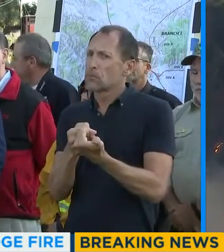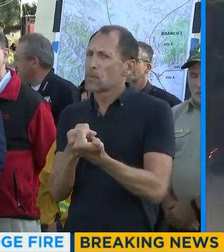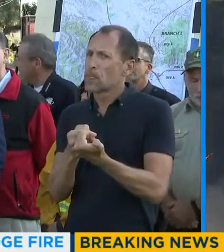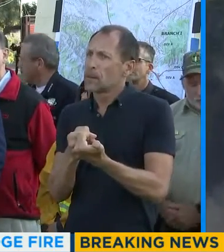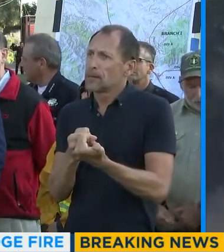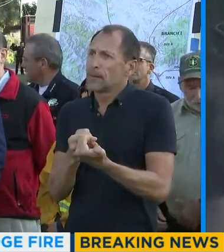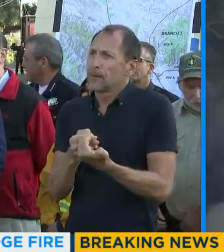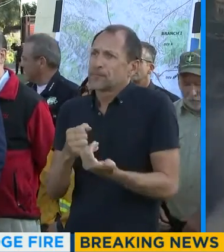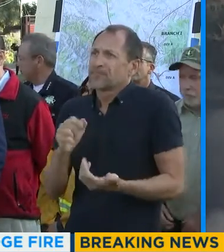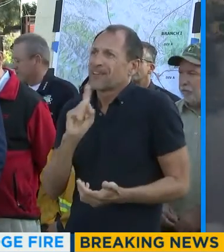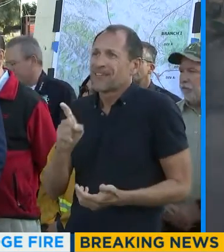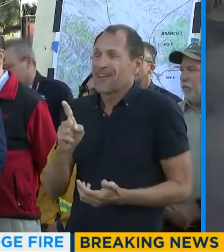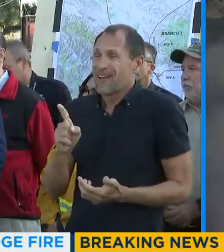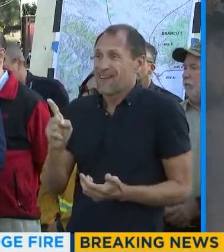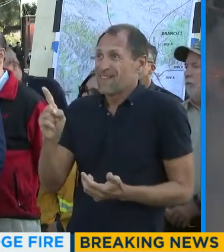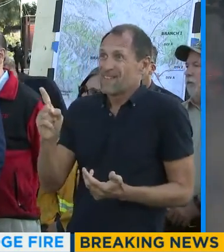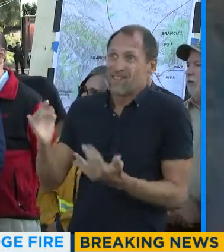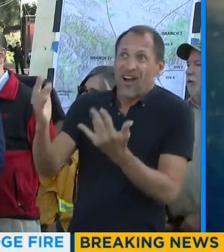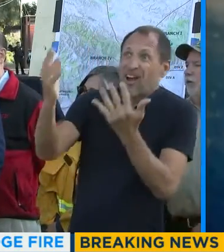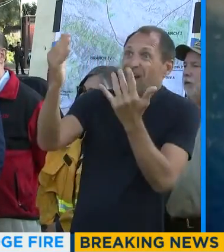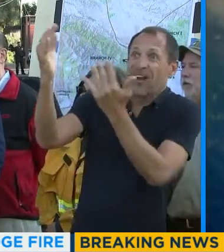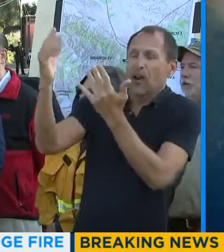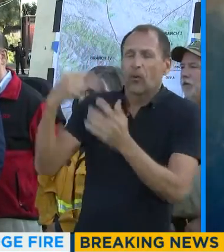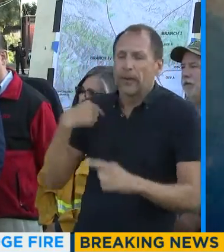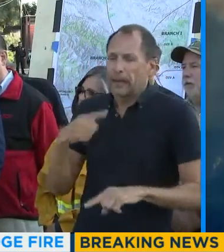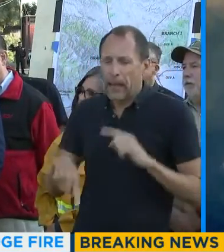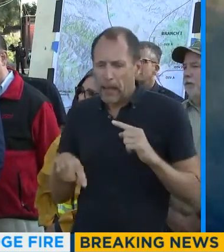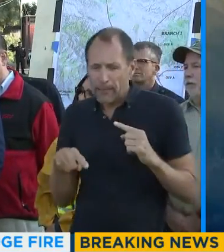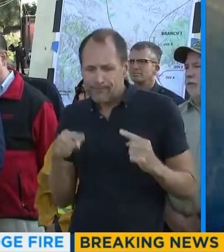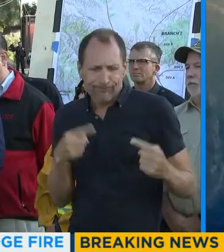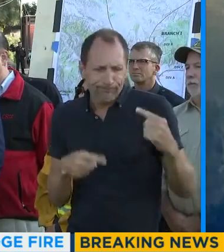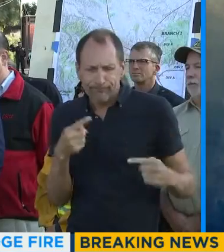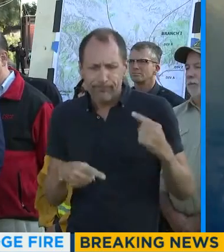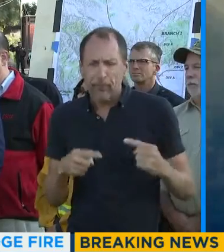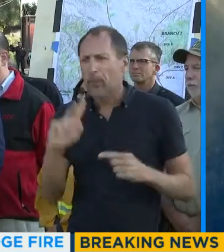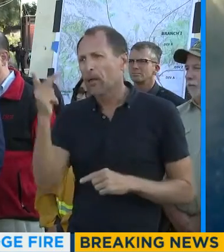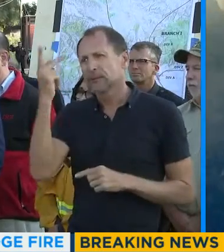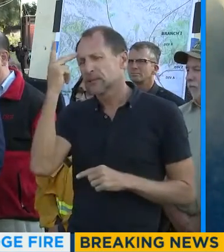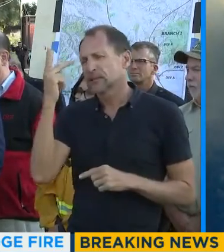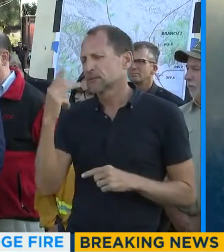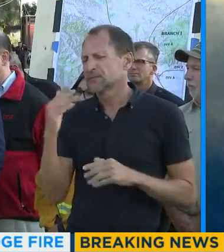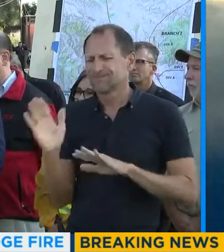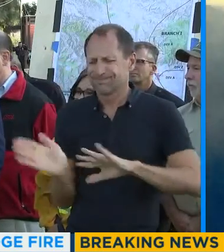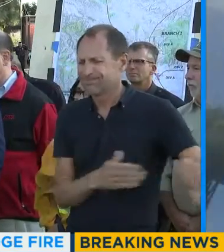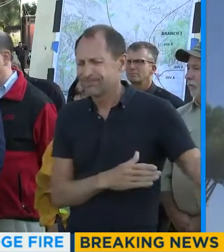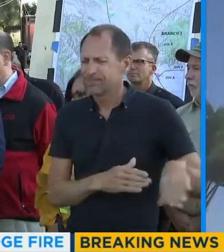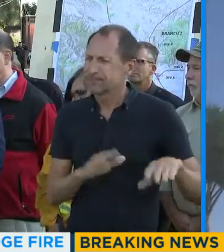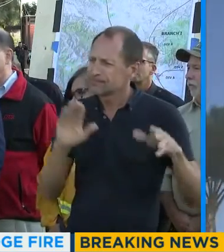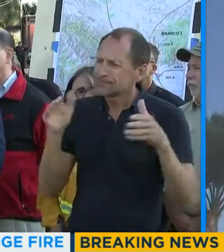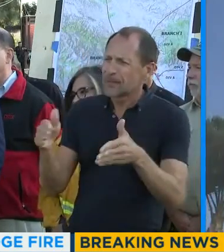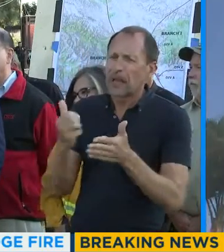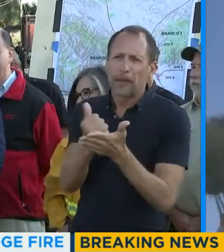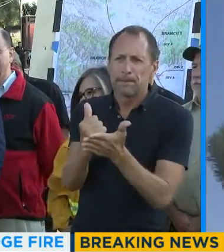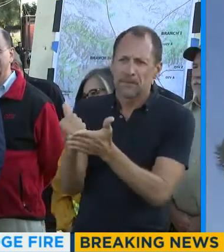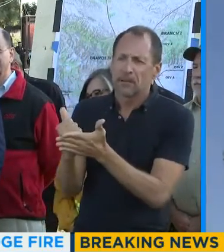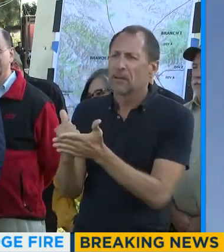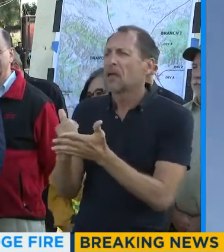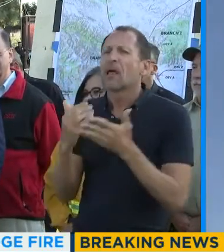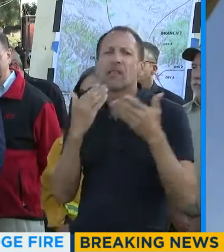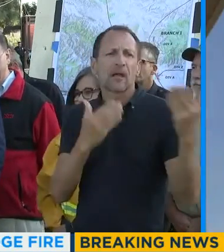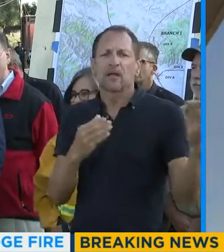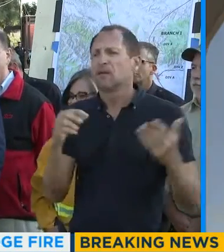don't respect politics. So we got to be above that. In this moment, I think we're showing that. So thank you to the governor for stepping up